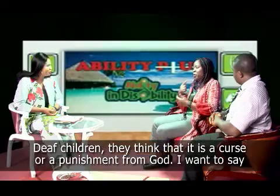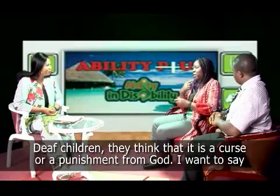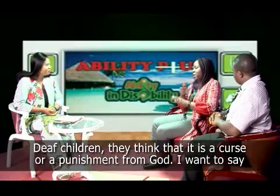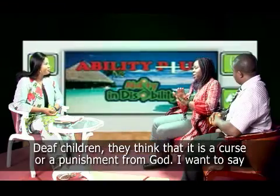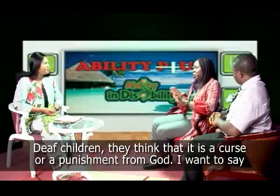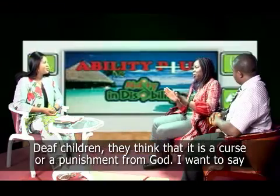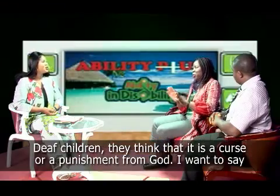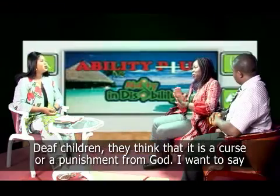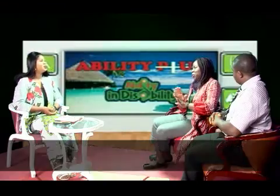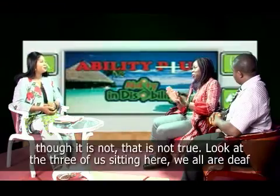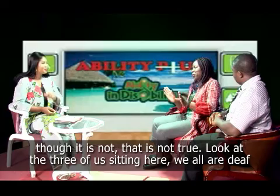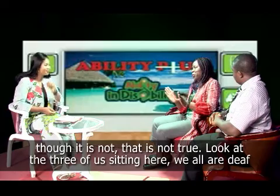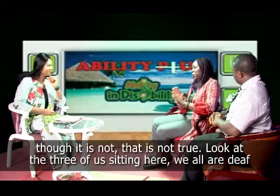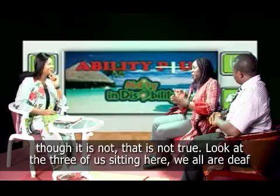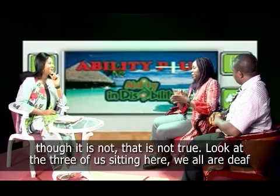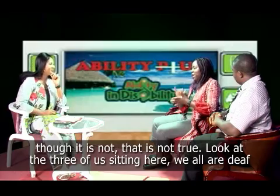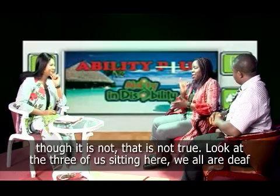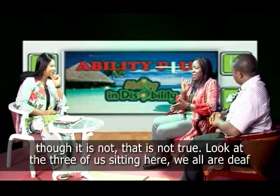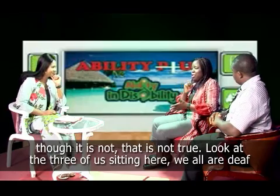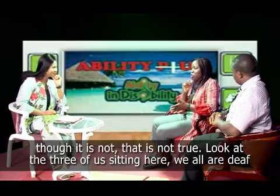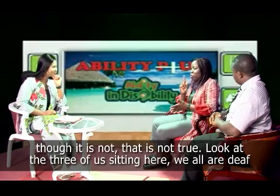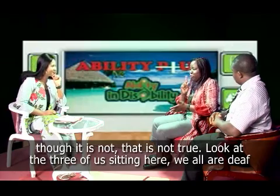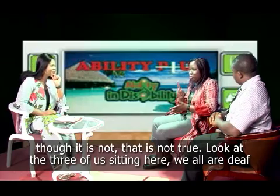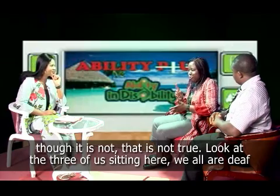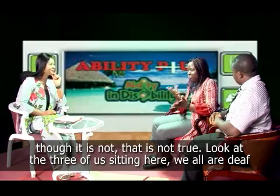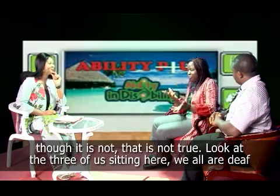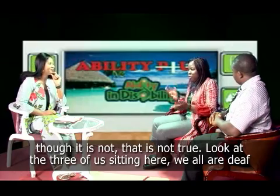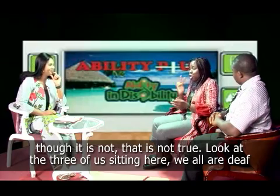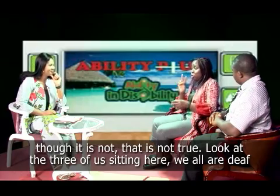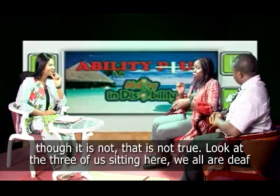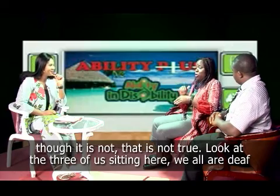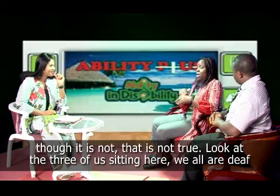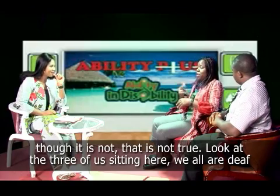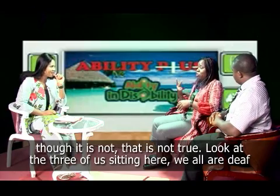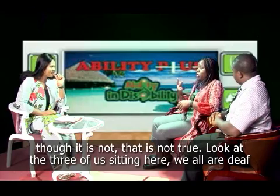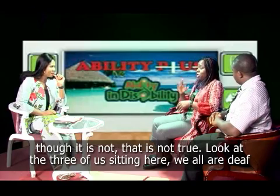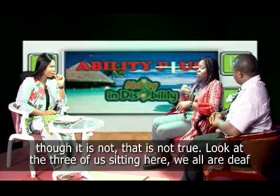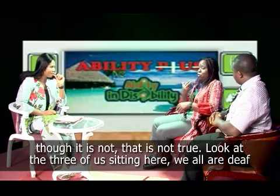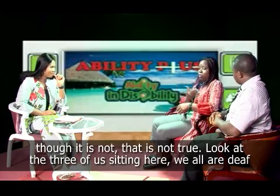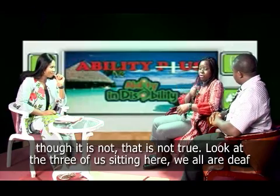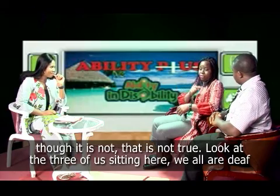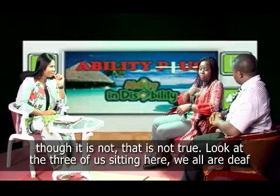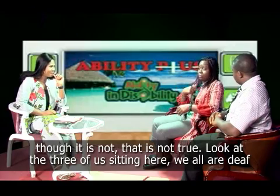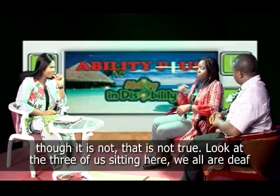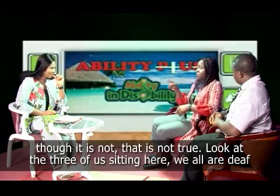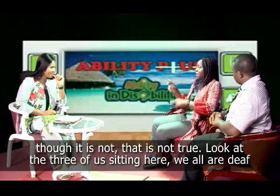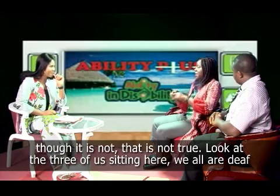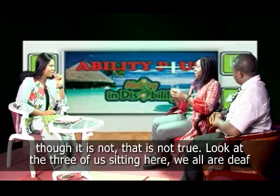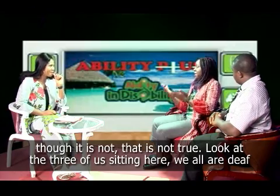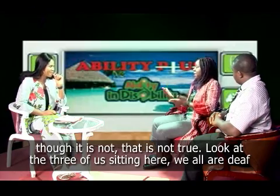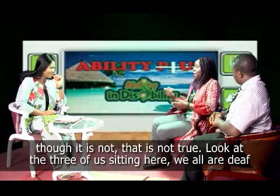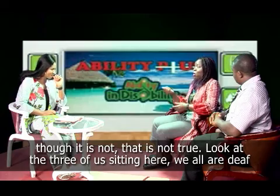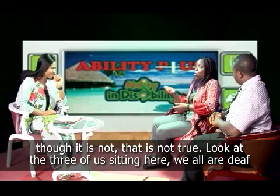I want to say, no, it is not. That is not true. Look at three of us here, sitting